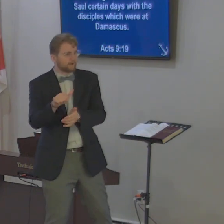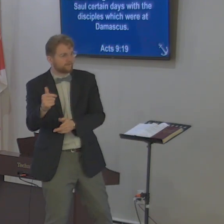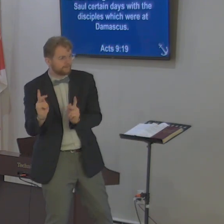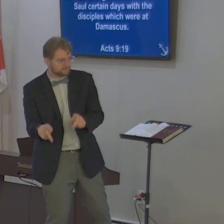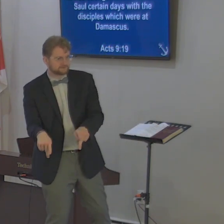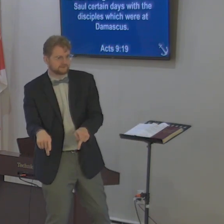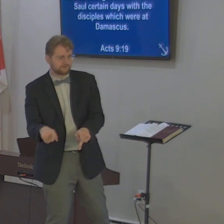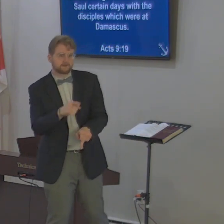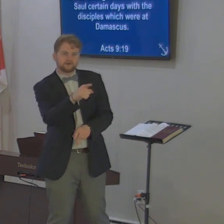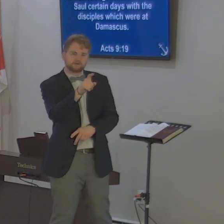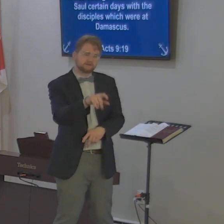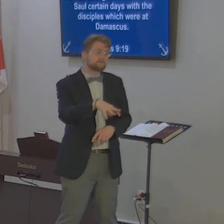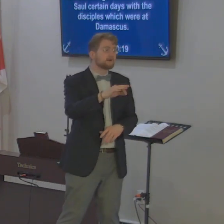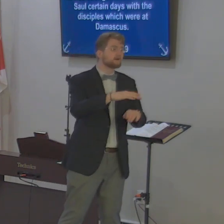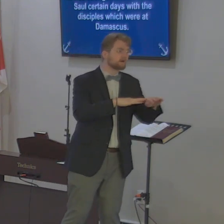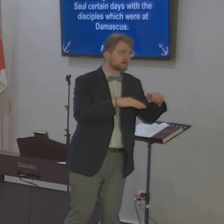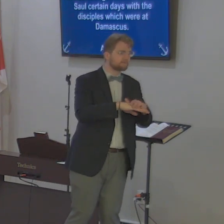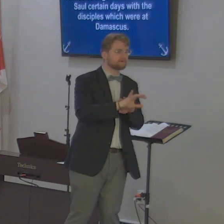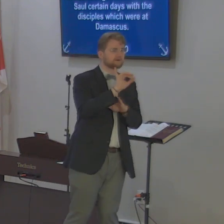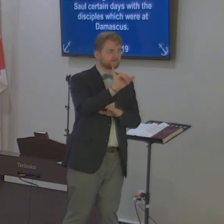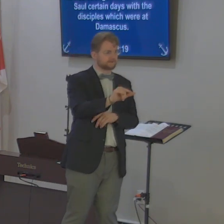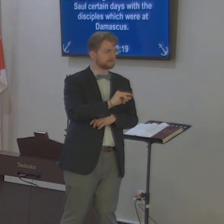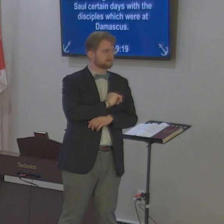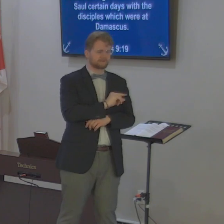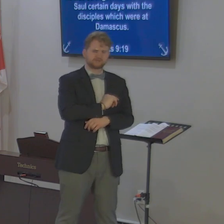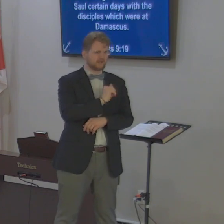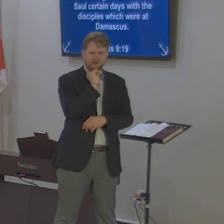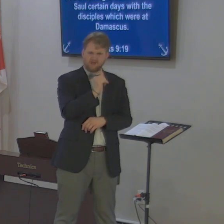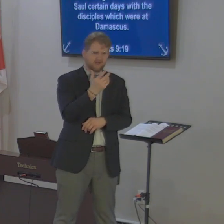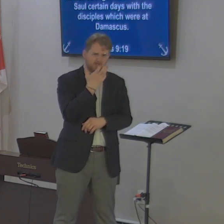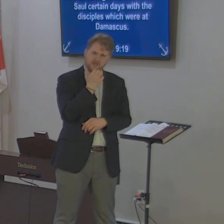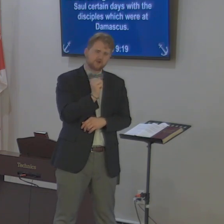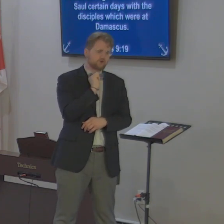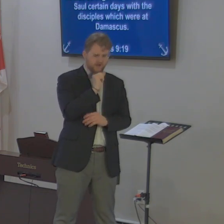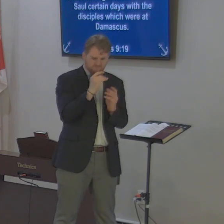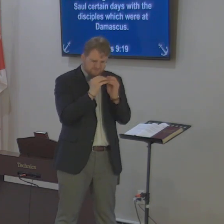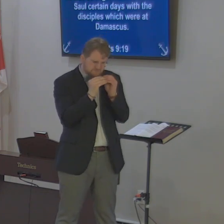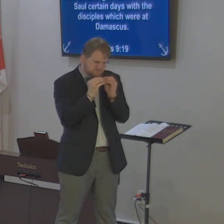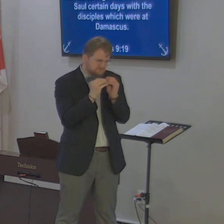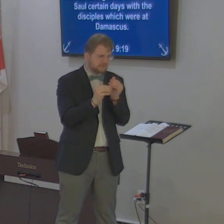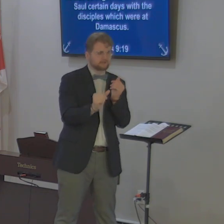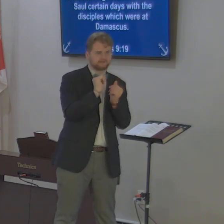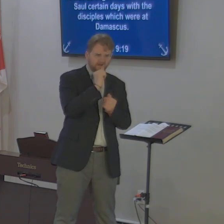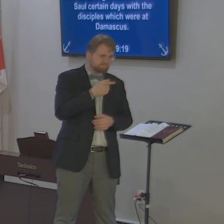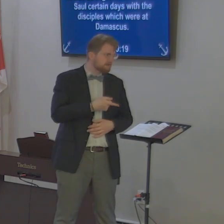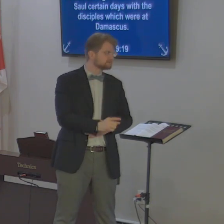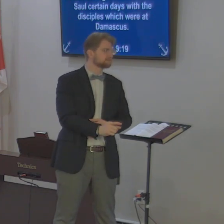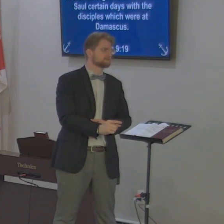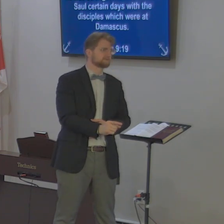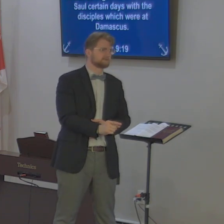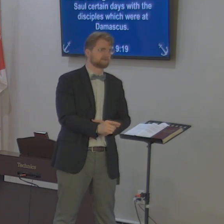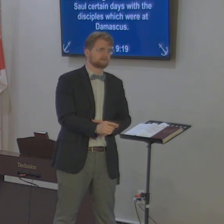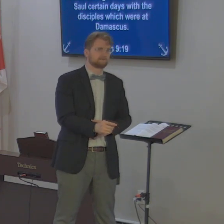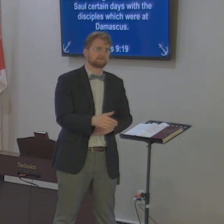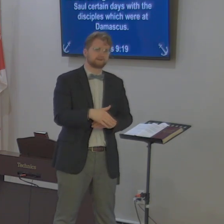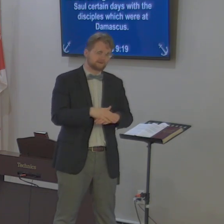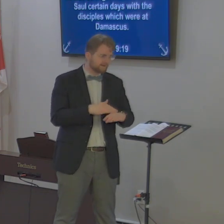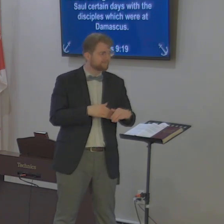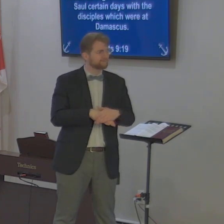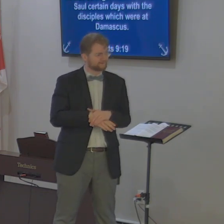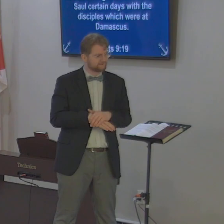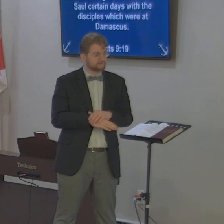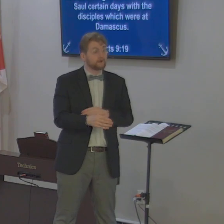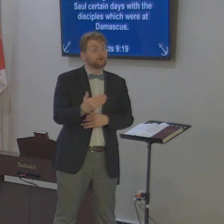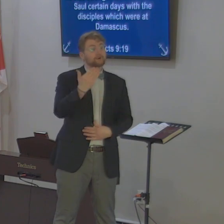in that conviction. Not anger, not contention, not offense. Comfort, knowing